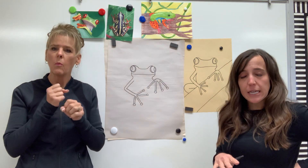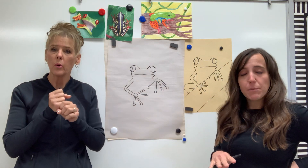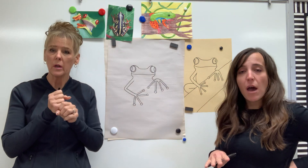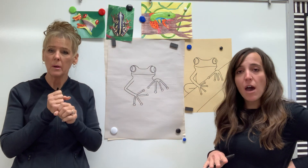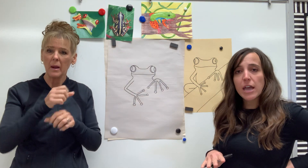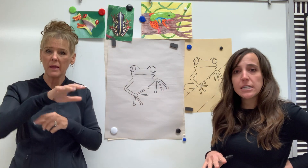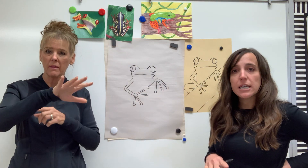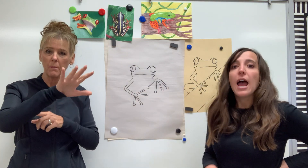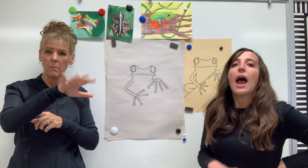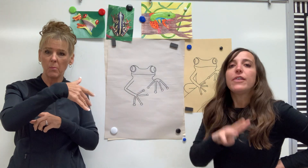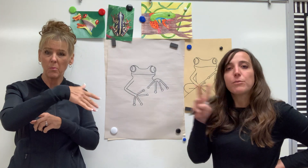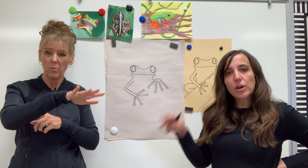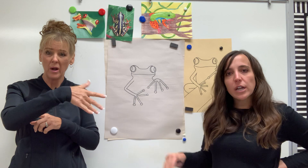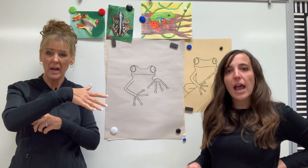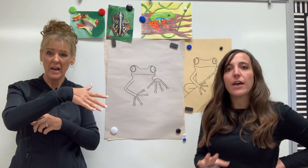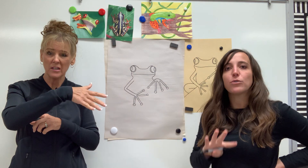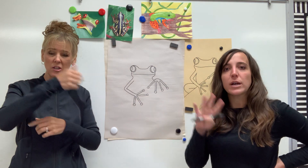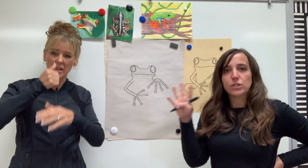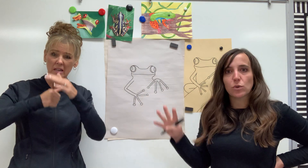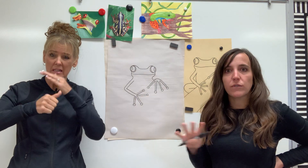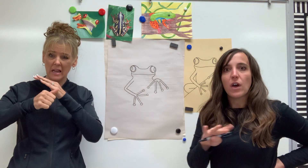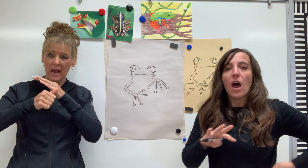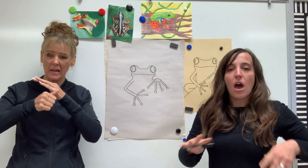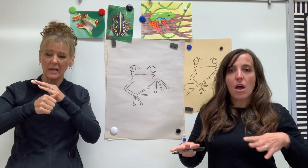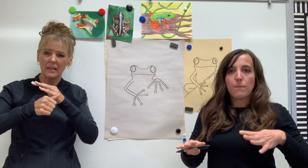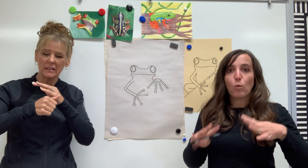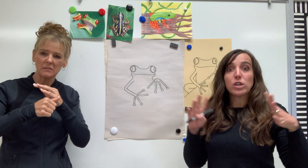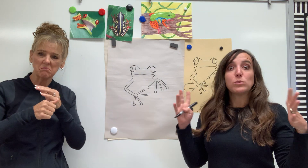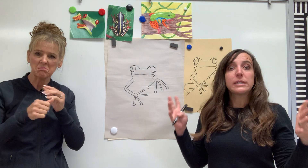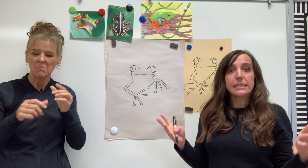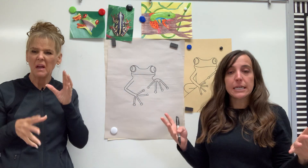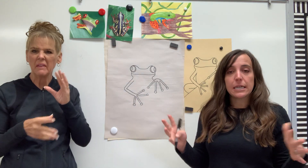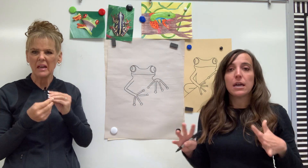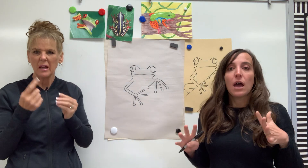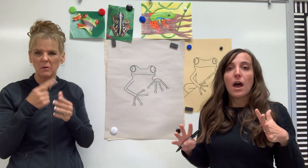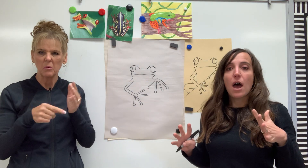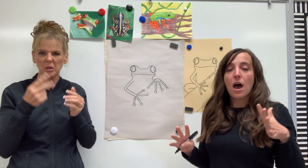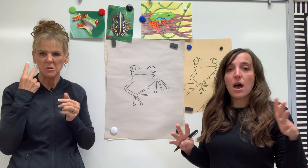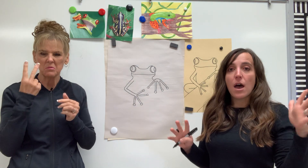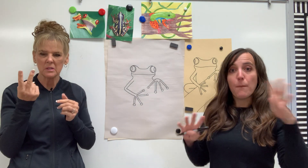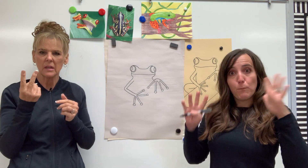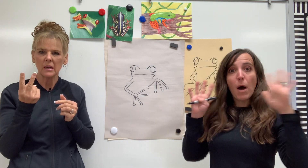he's hiding behind, and then we're gonna add the rest sort of what you see